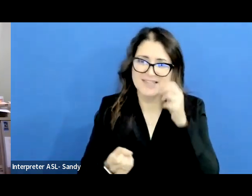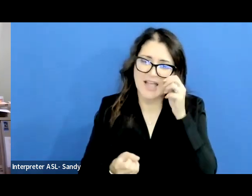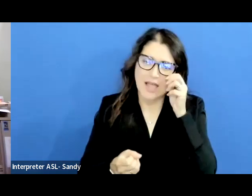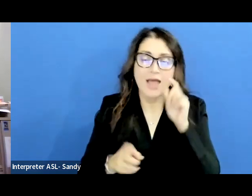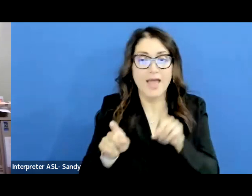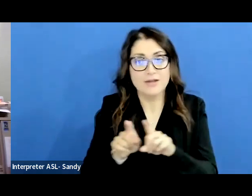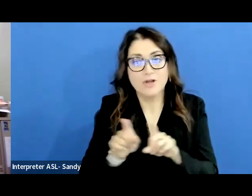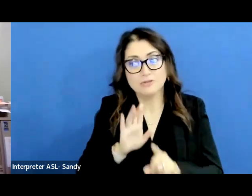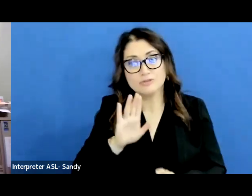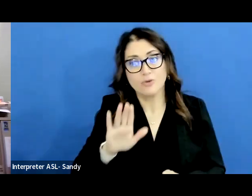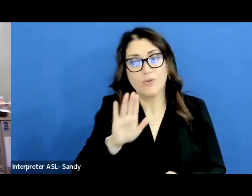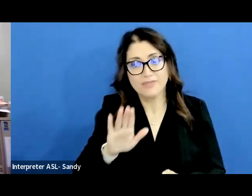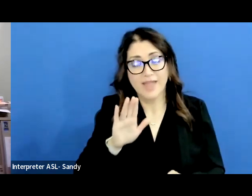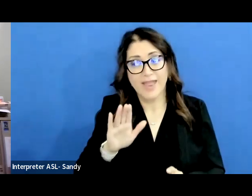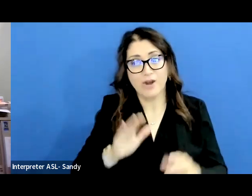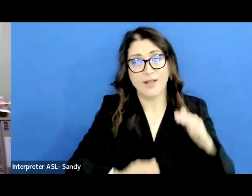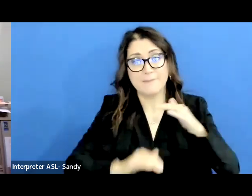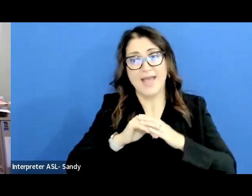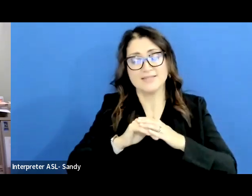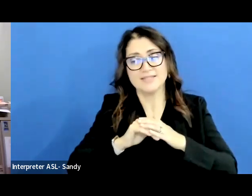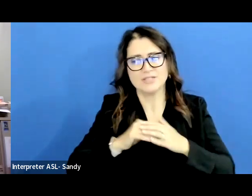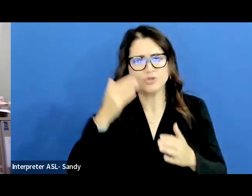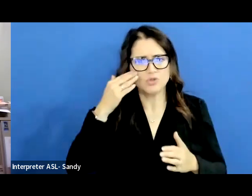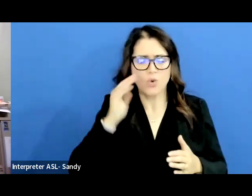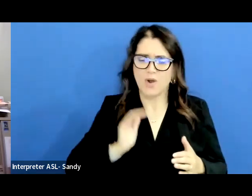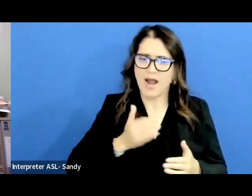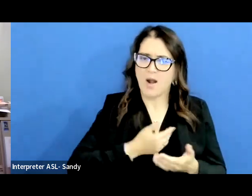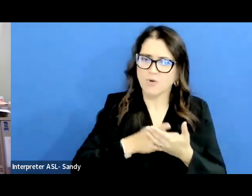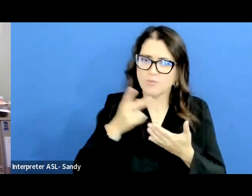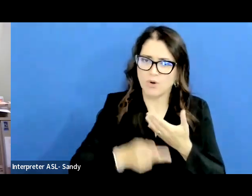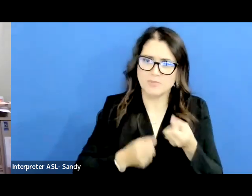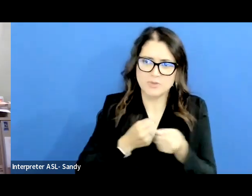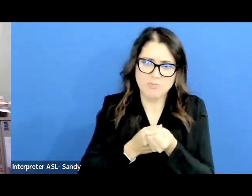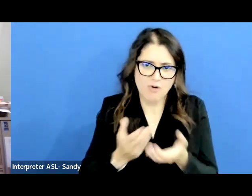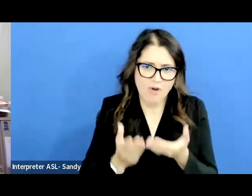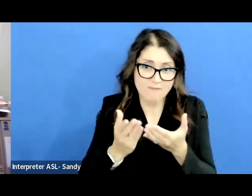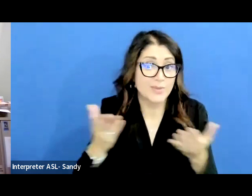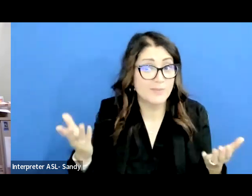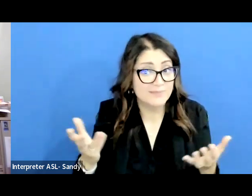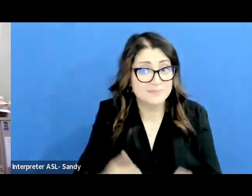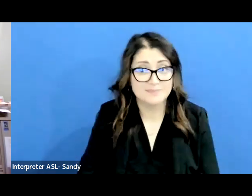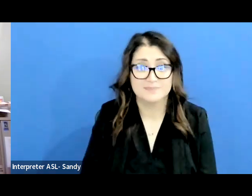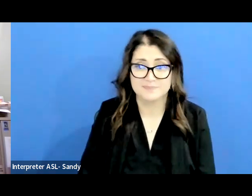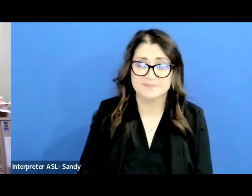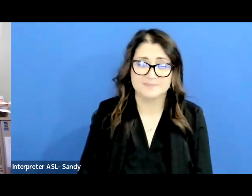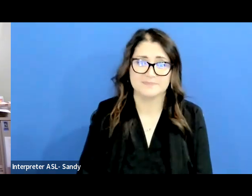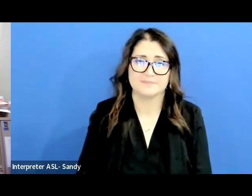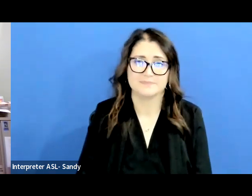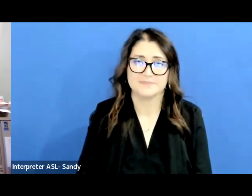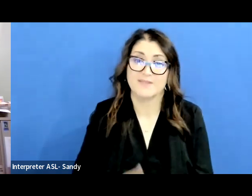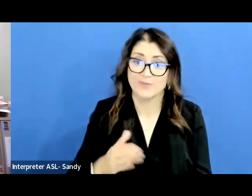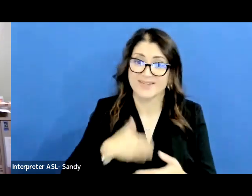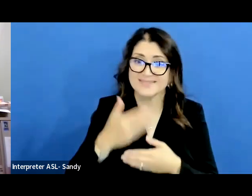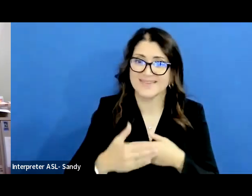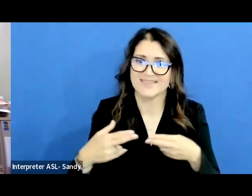capacity to understand what kind of support our program can offer. So if we could move to